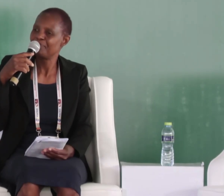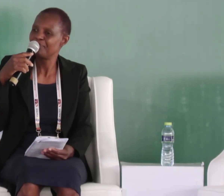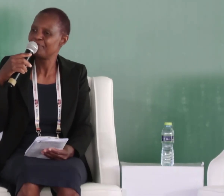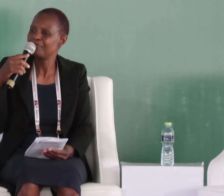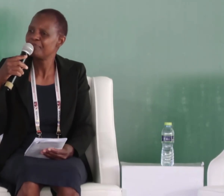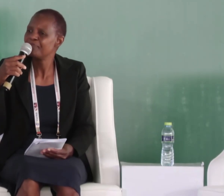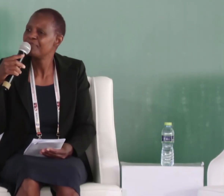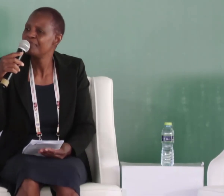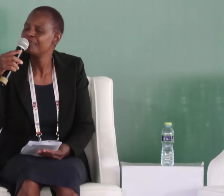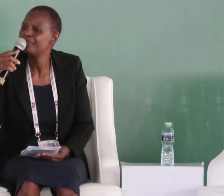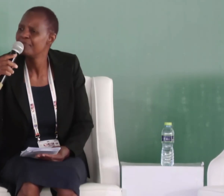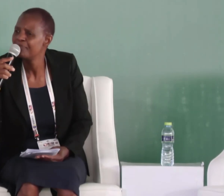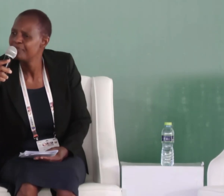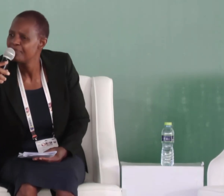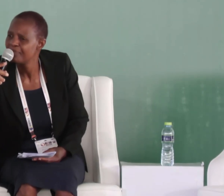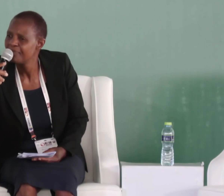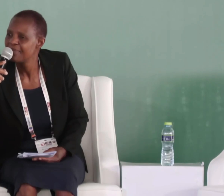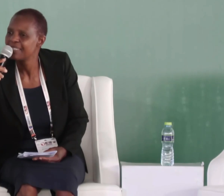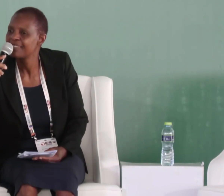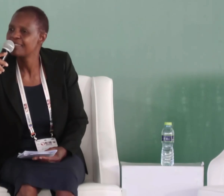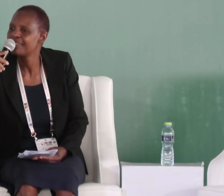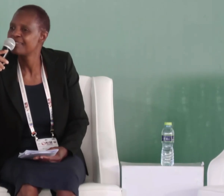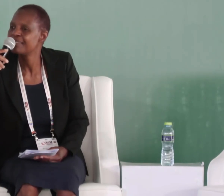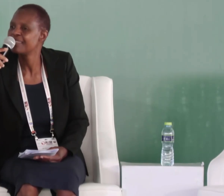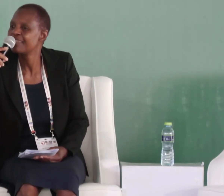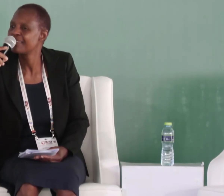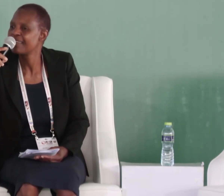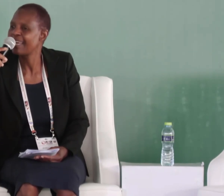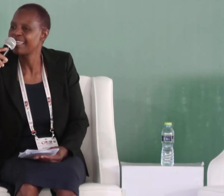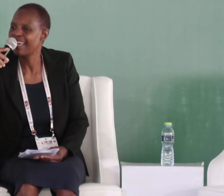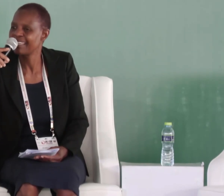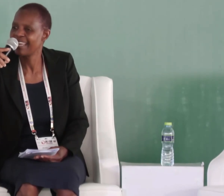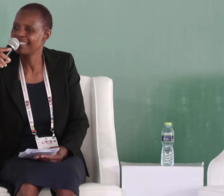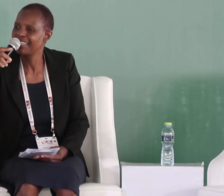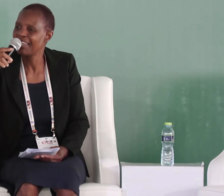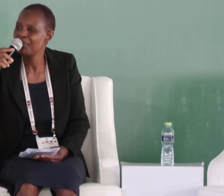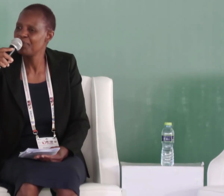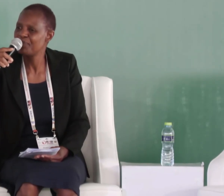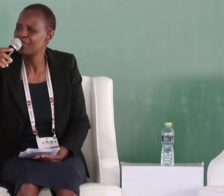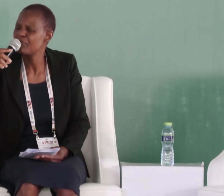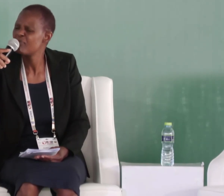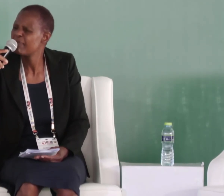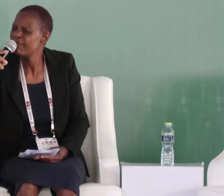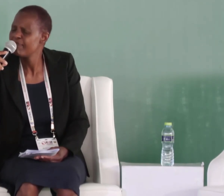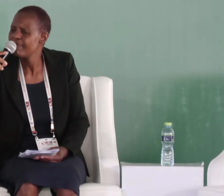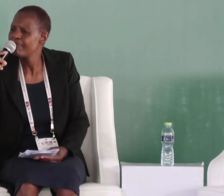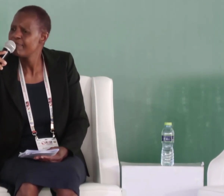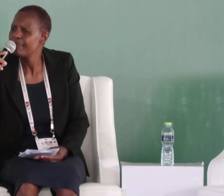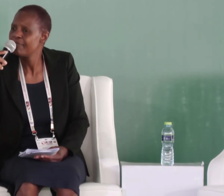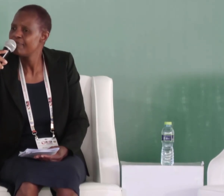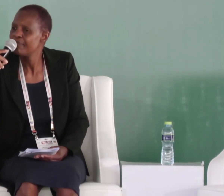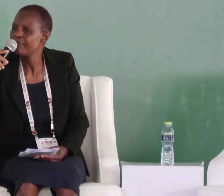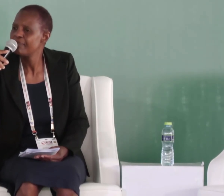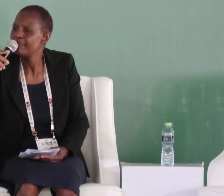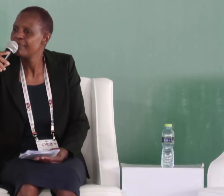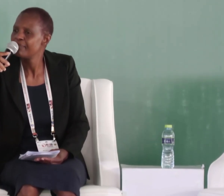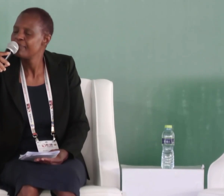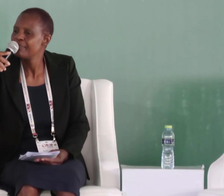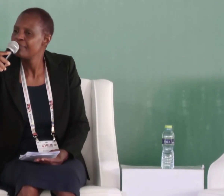Dr. Bumi Amao from APIN Public Health Initiative in Nigeria. So I can't hear you. So I asked